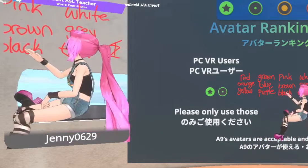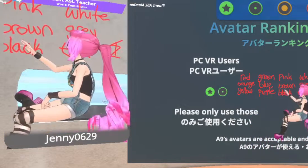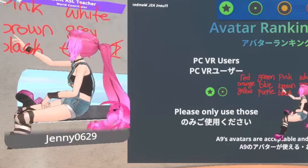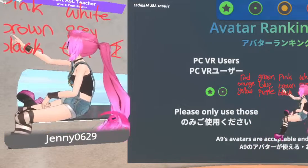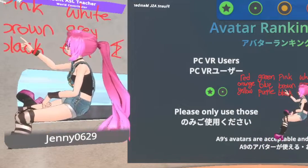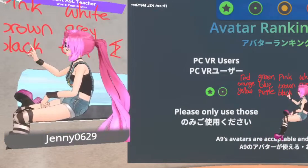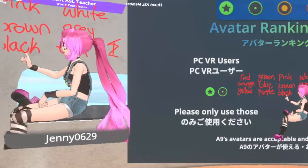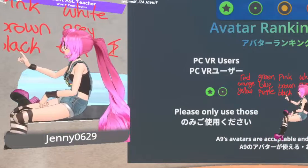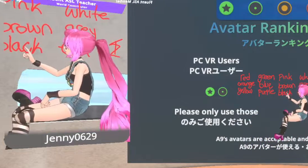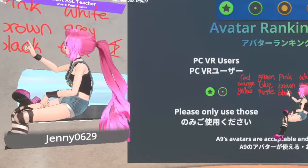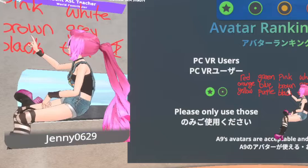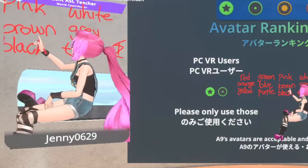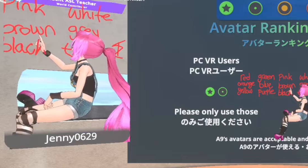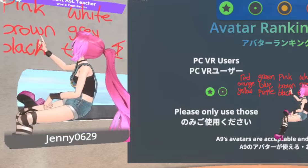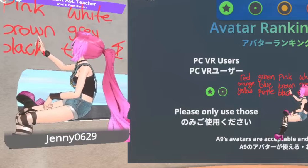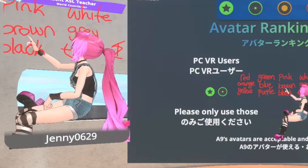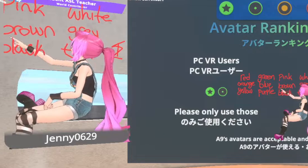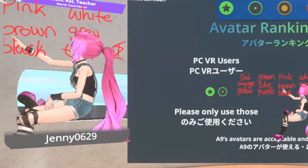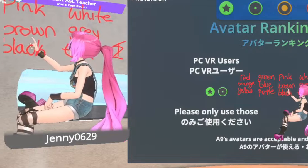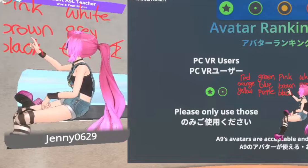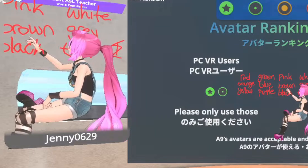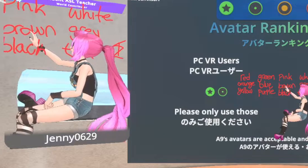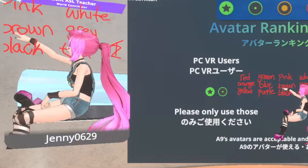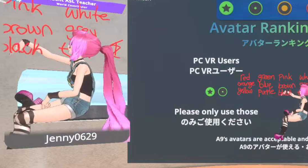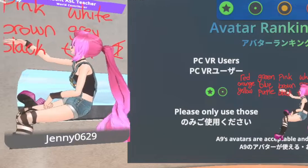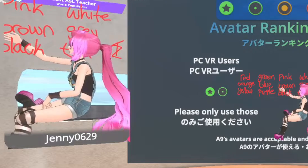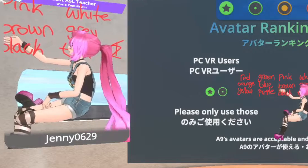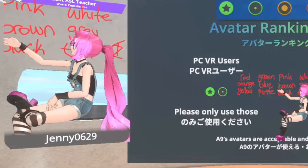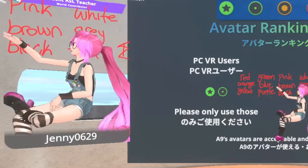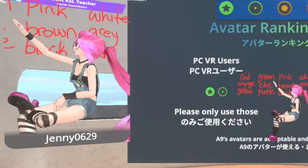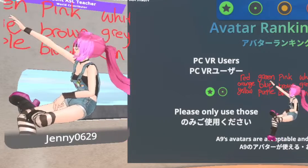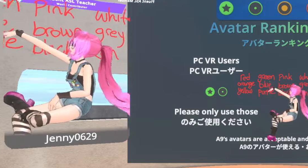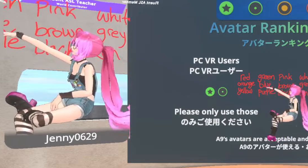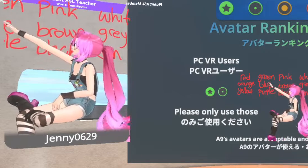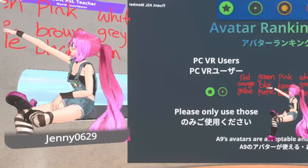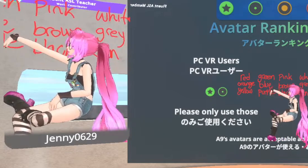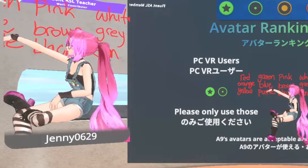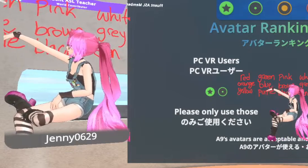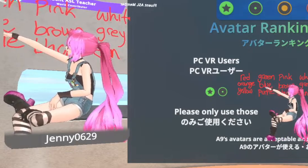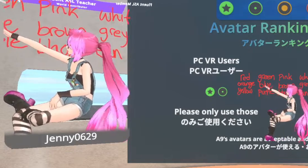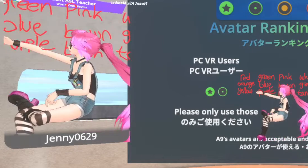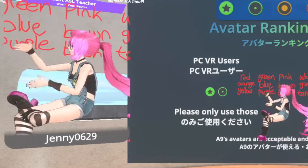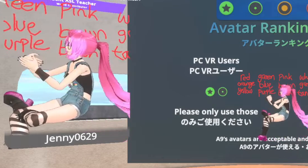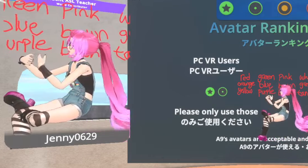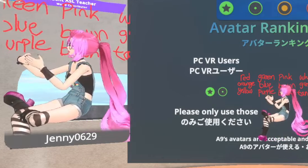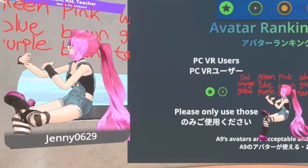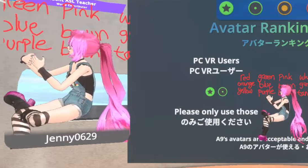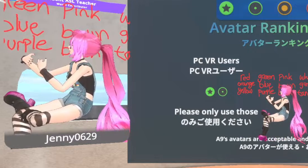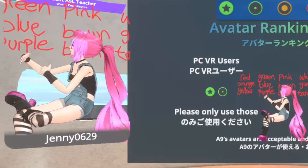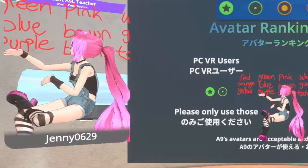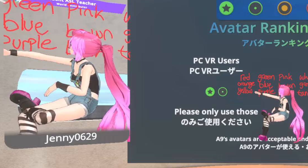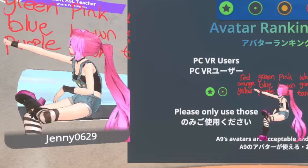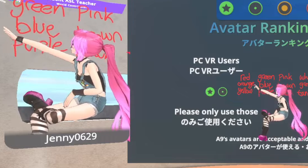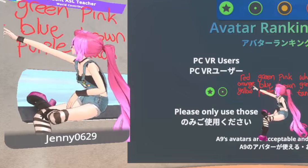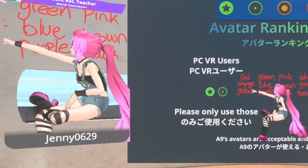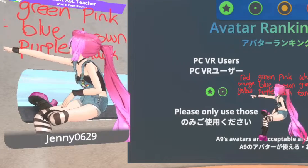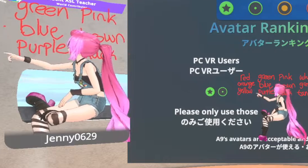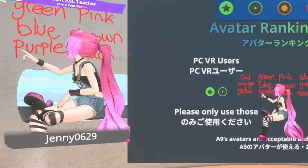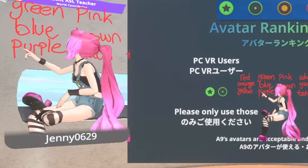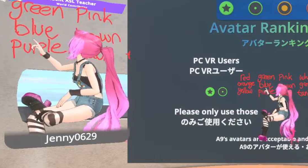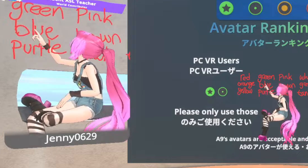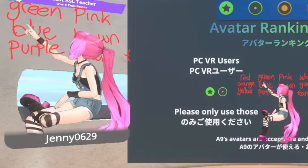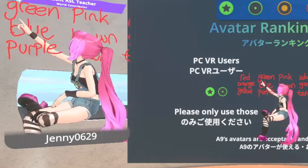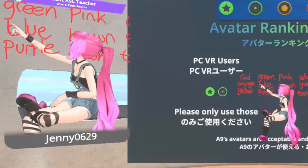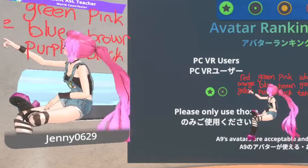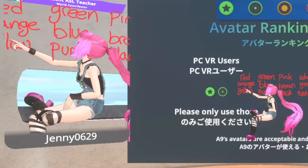And then brown and black. This starts to come away from the easy stuff. So this is all easy, right? Because